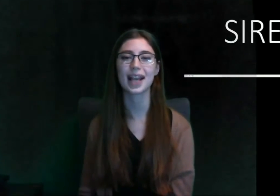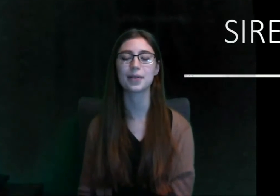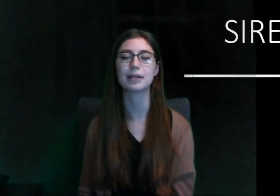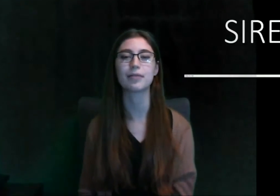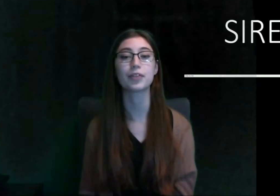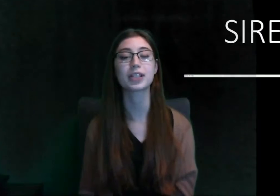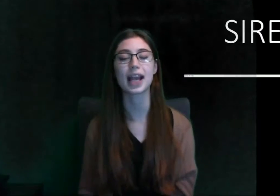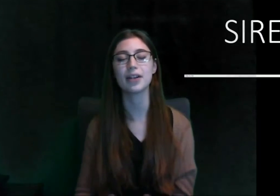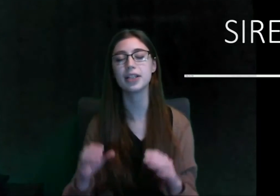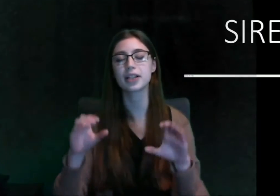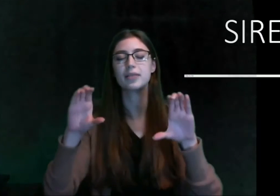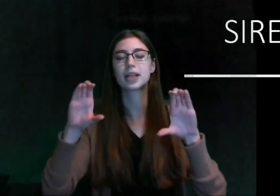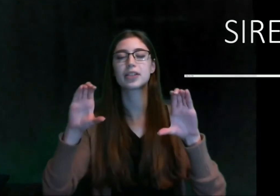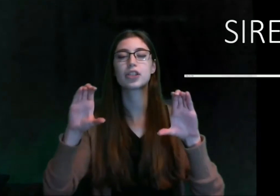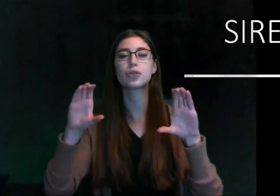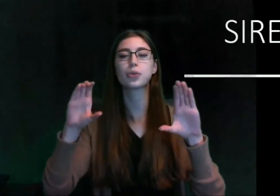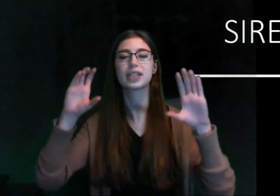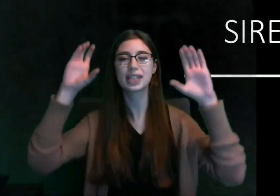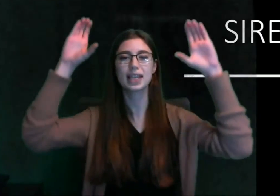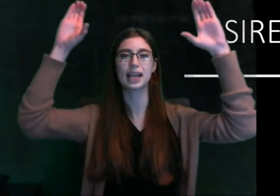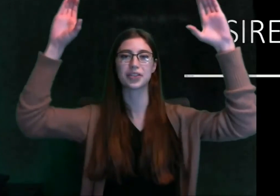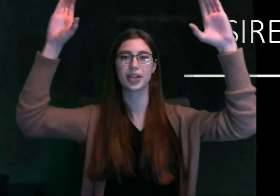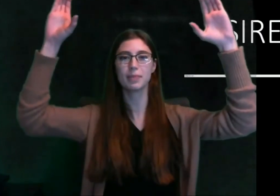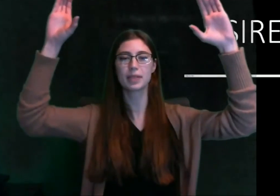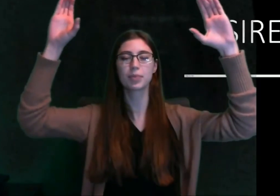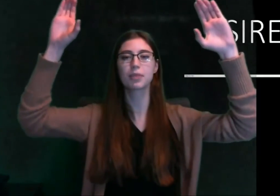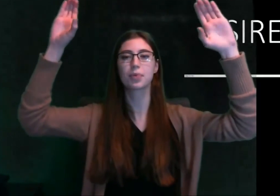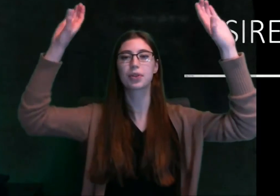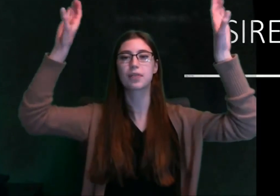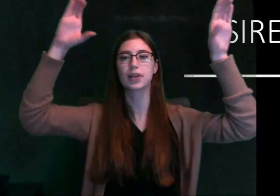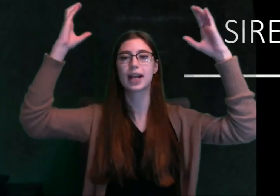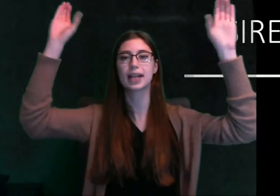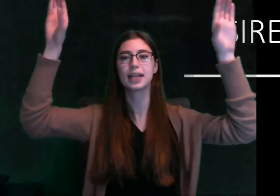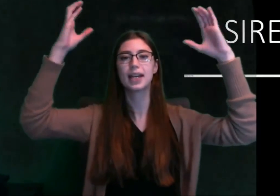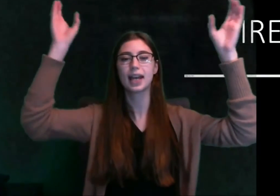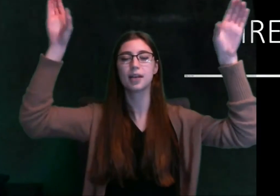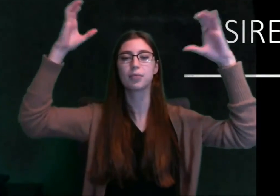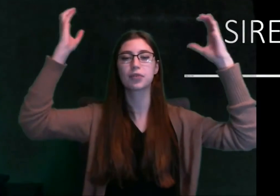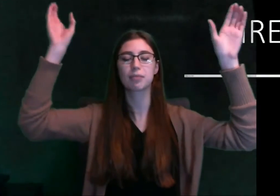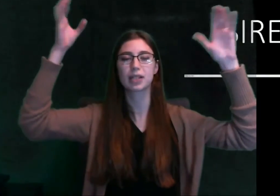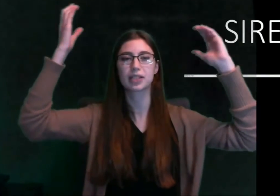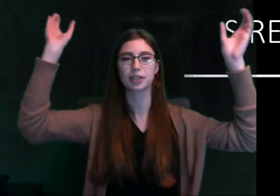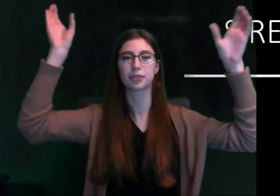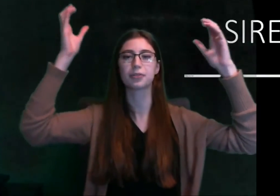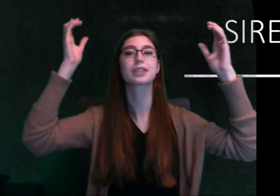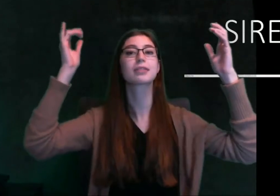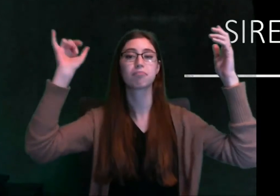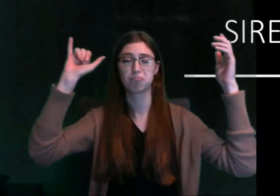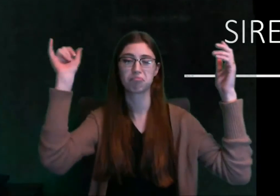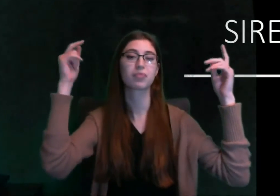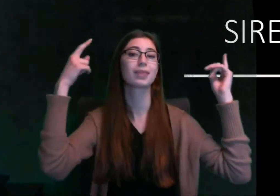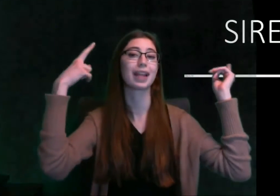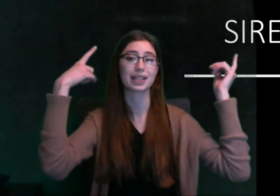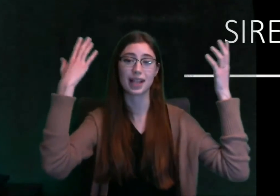Siren. For siren, you're going to make 2 C hand shapes, put them both over your head, and move them in circles like